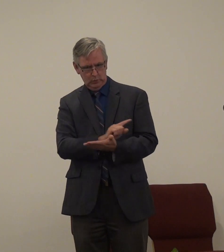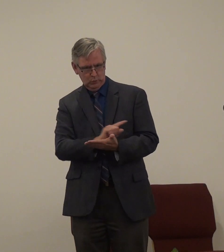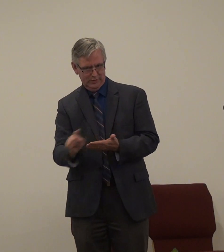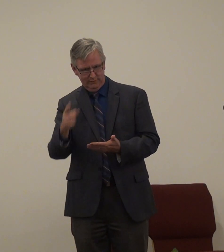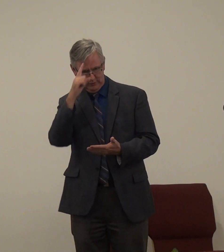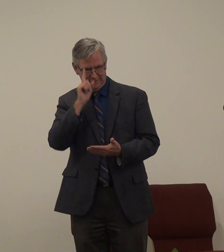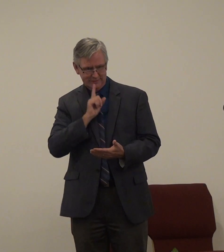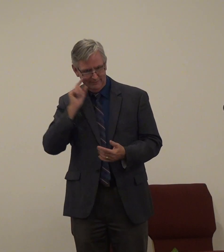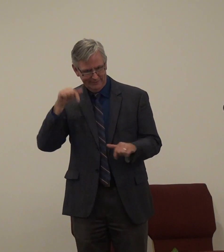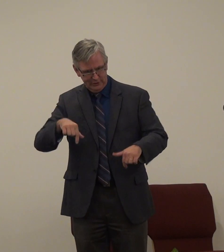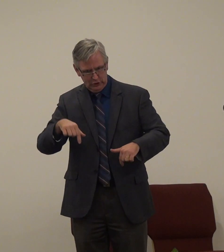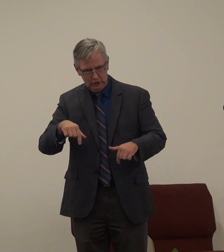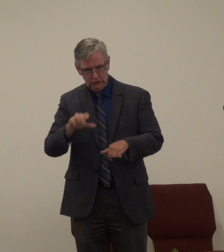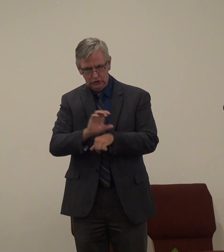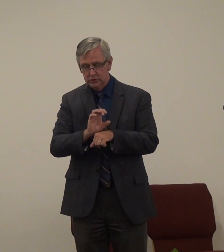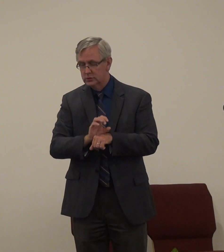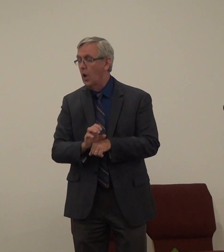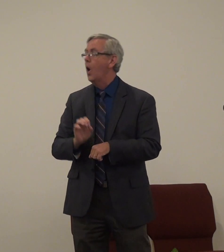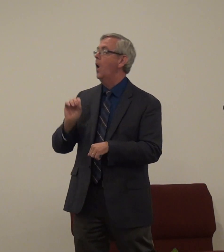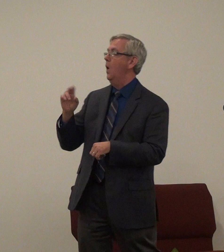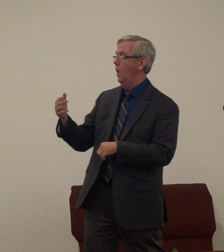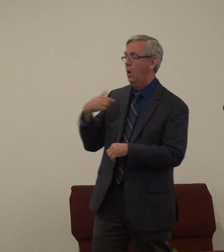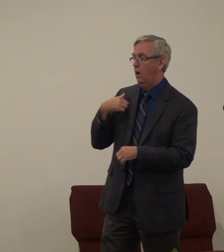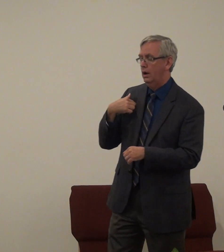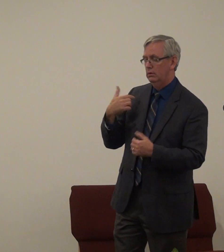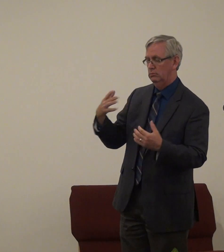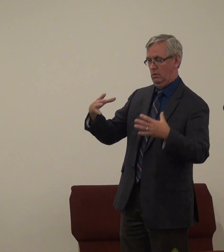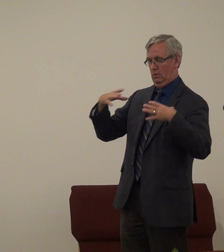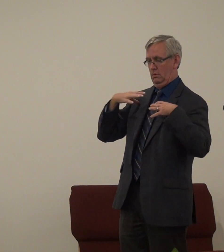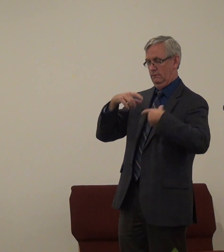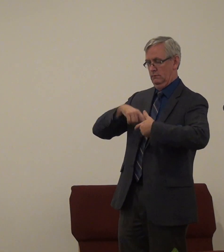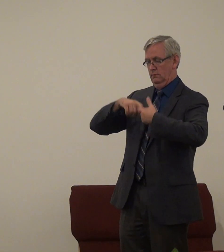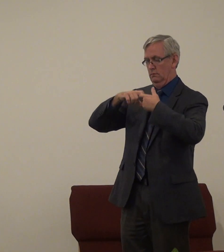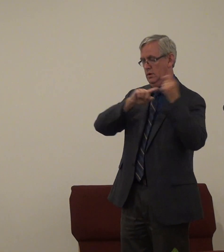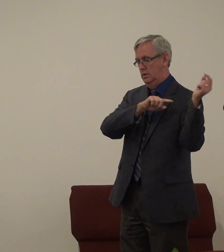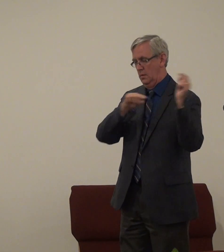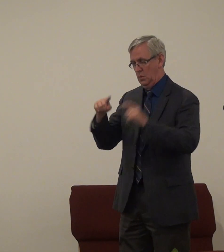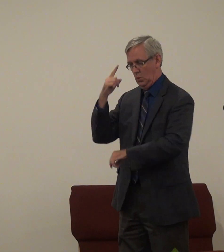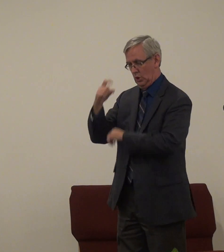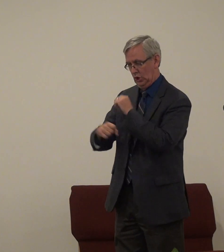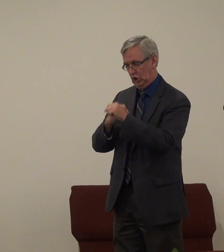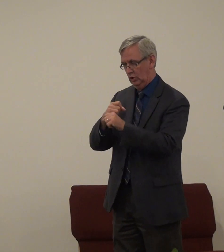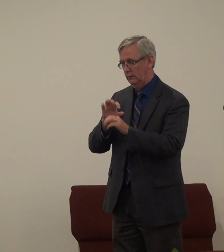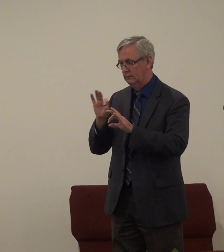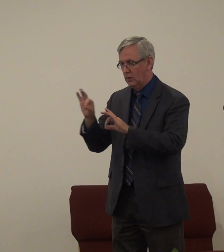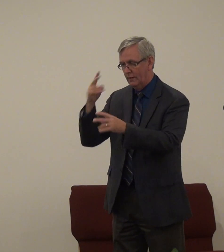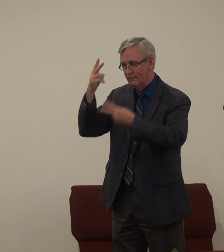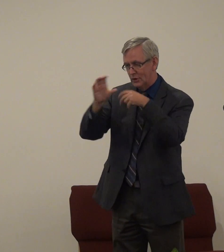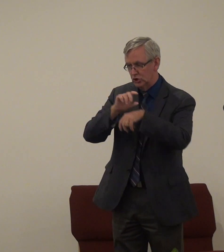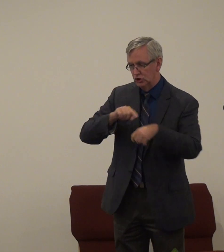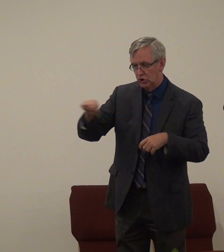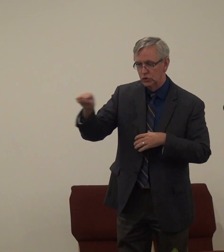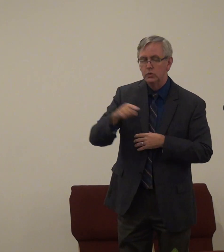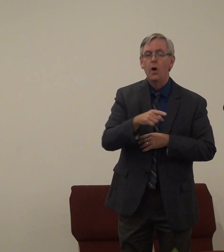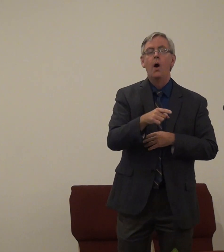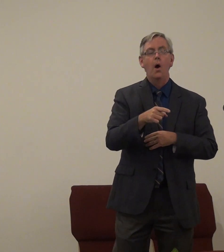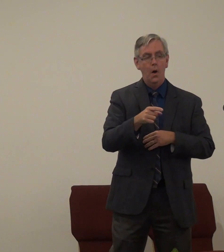I said, "Well, I'm preaching a Bible conference this week for the deaf." And he said, "Well, I'm on a furlough for a year and